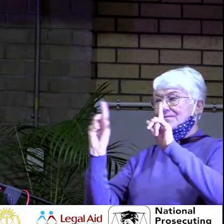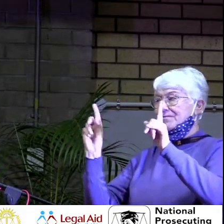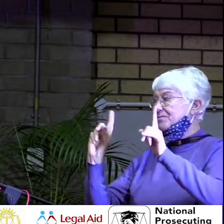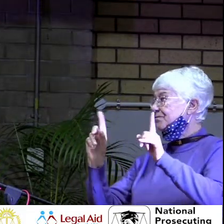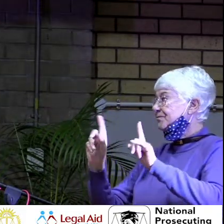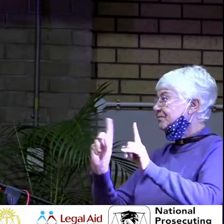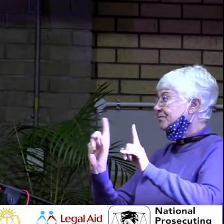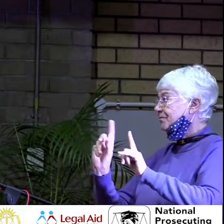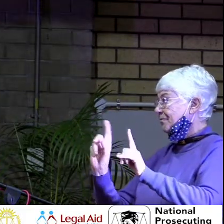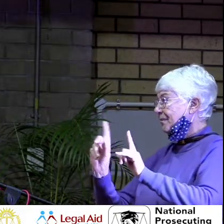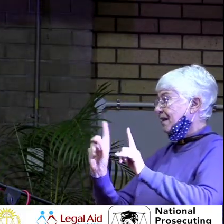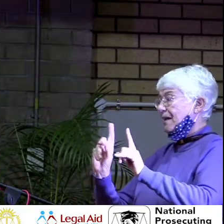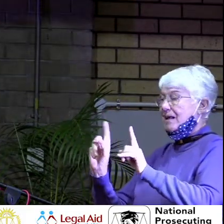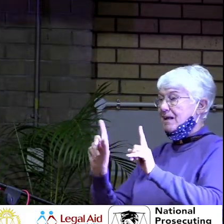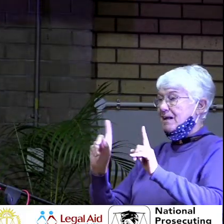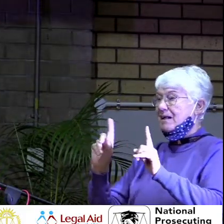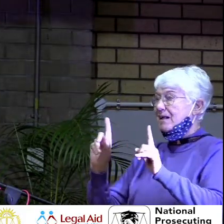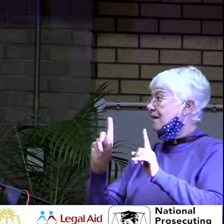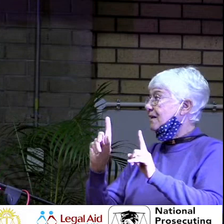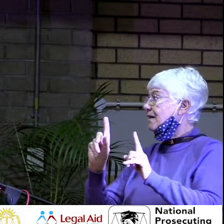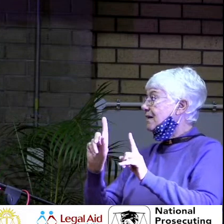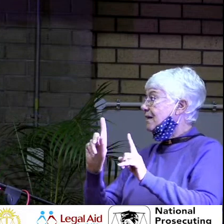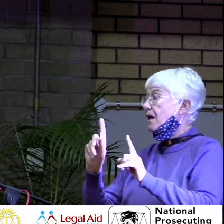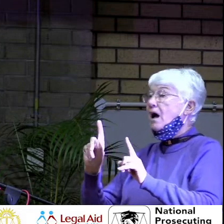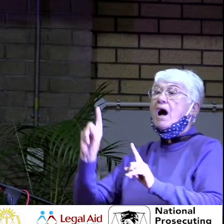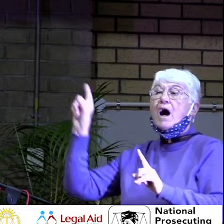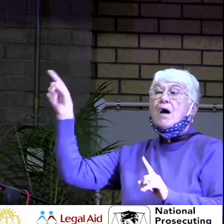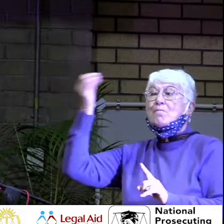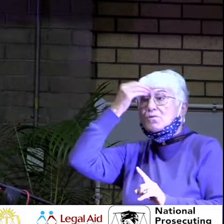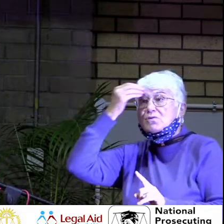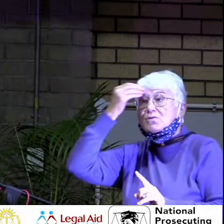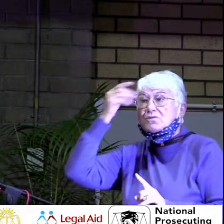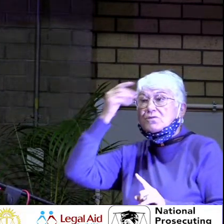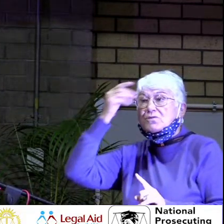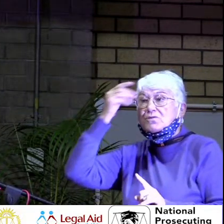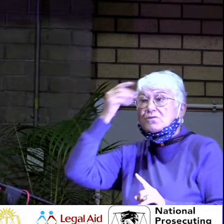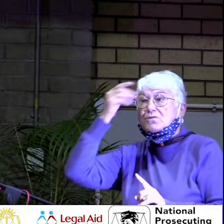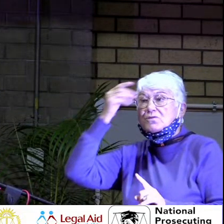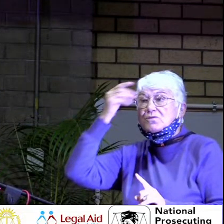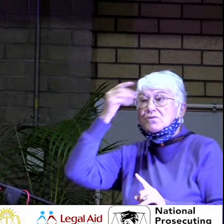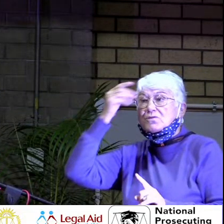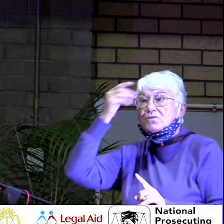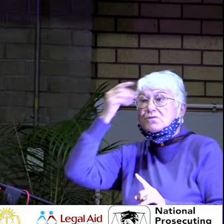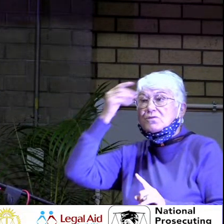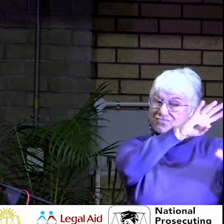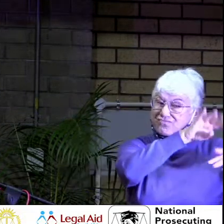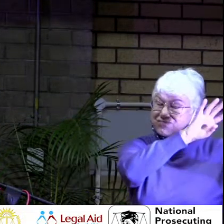that code of conduct. So whoever is doing that, we want to know, and we will expose them.